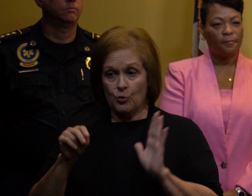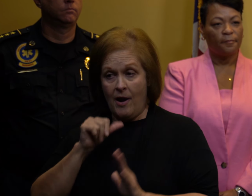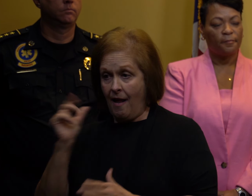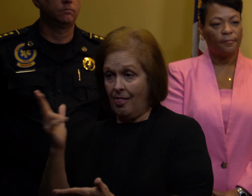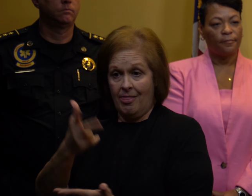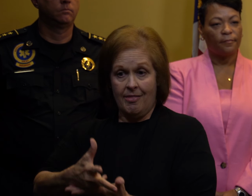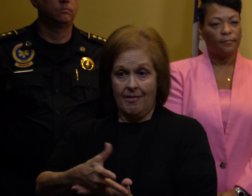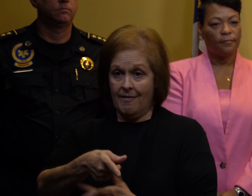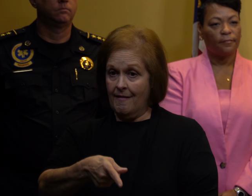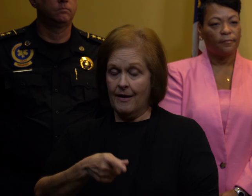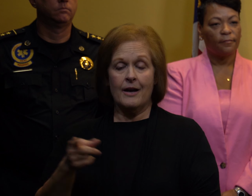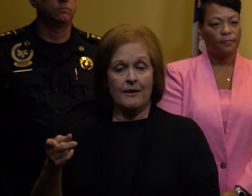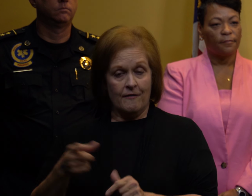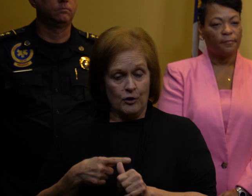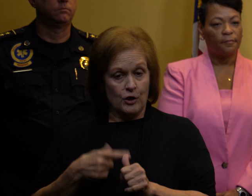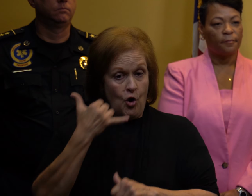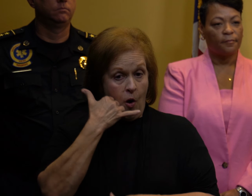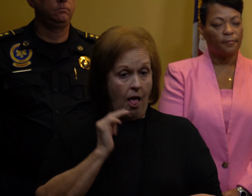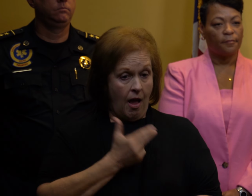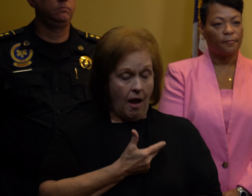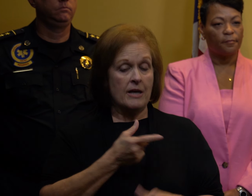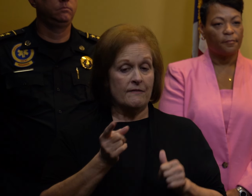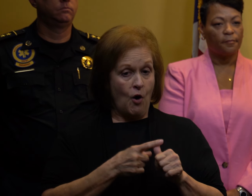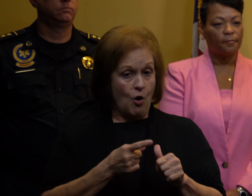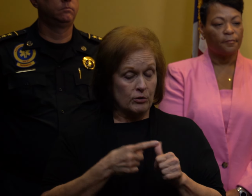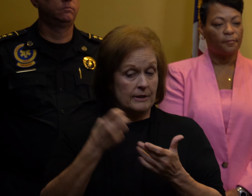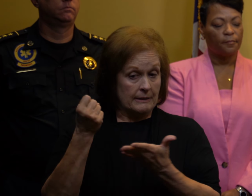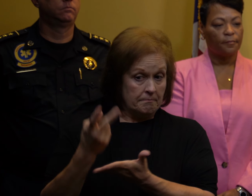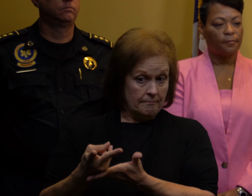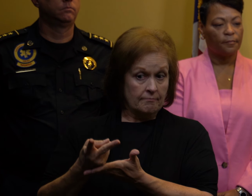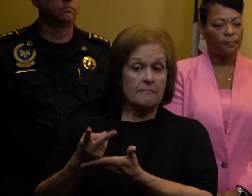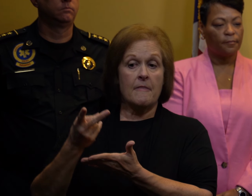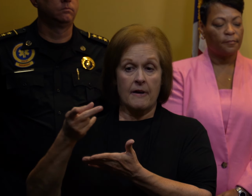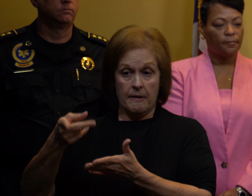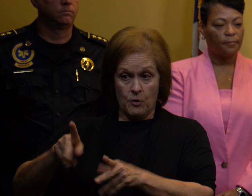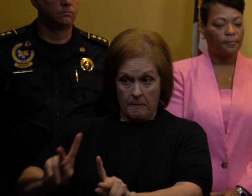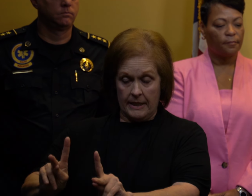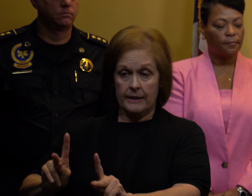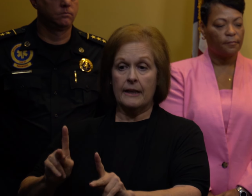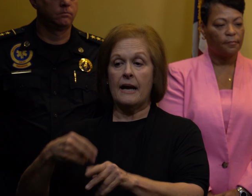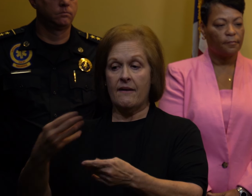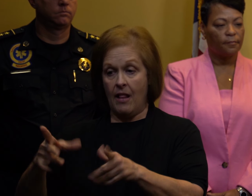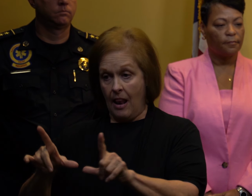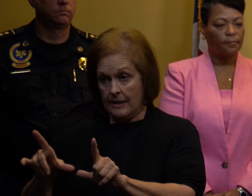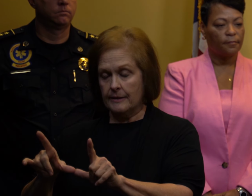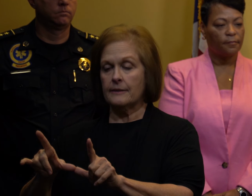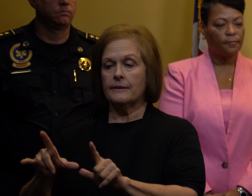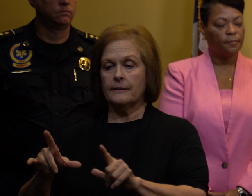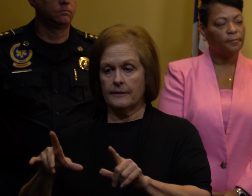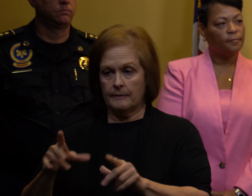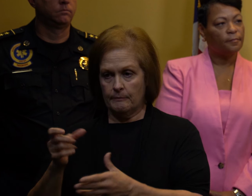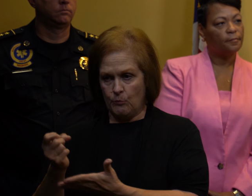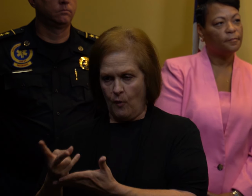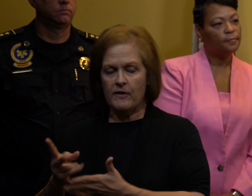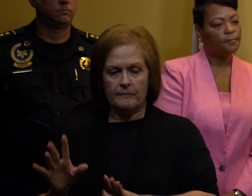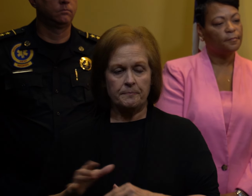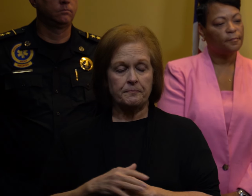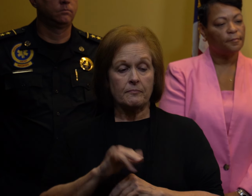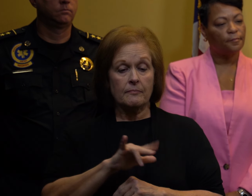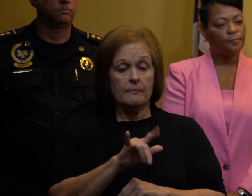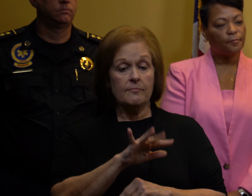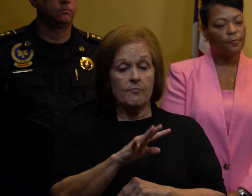zone, call our office, get registered, get inspected so that you can function properly and get licensed properly. 4th of July